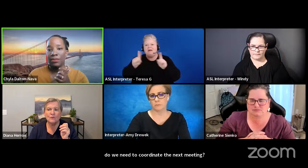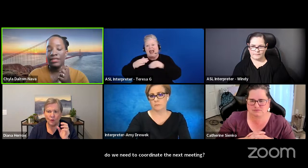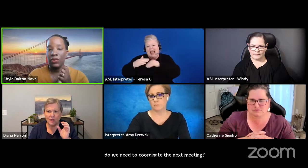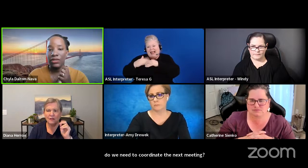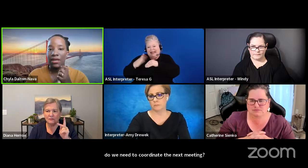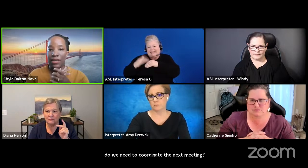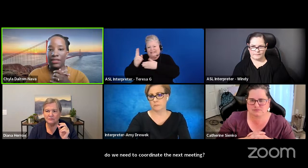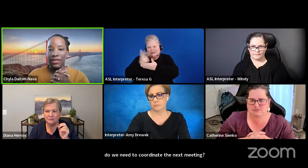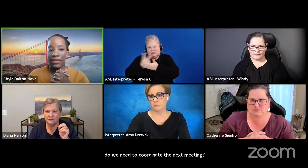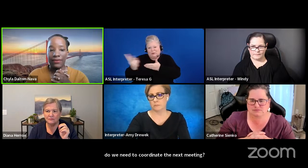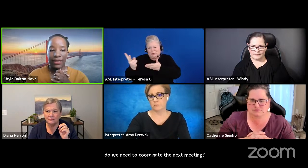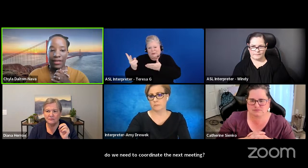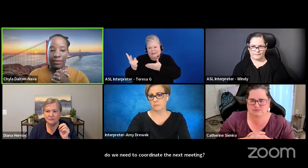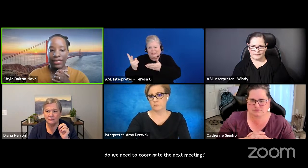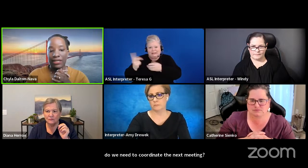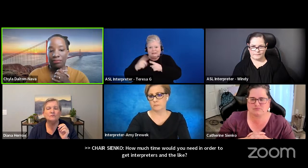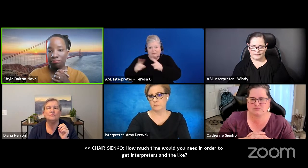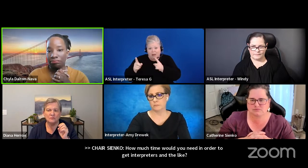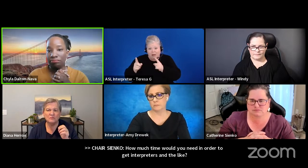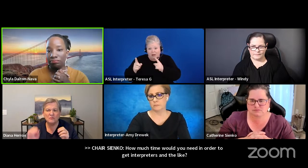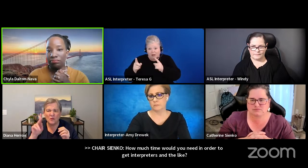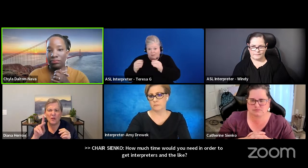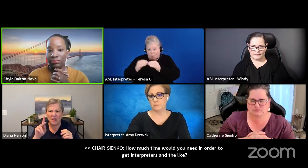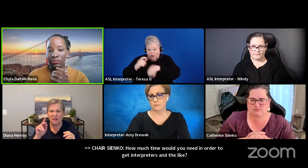weeks, but more time is definitely better.